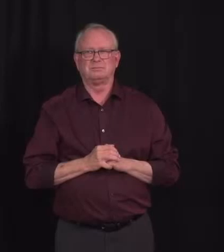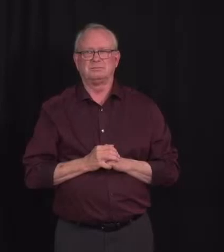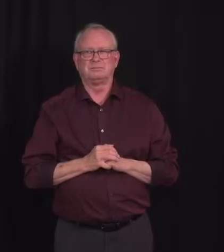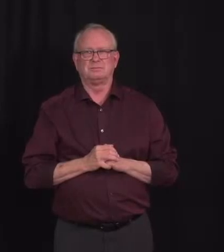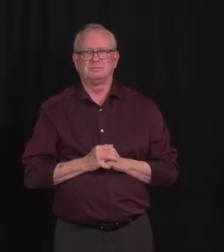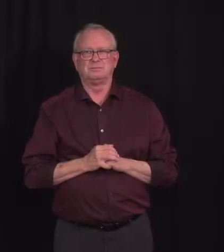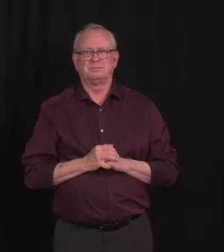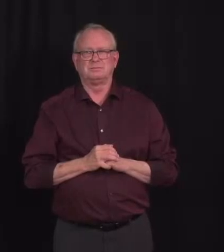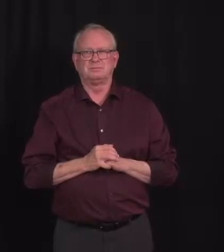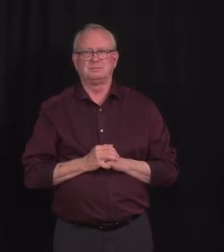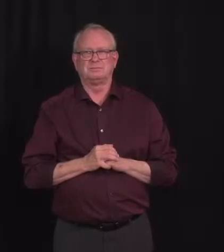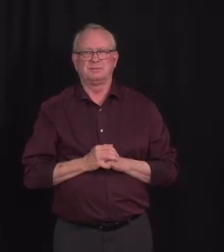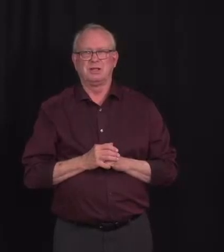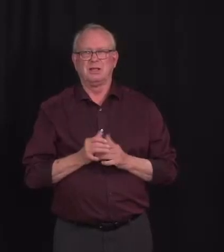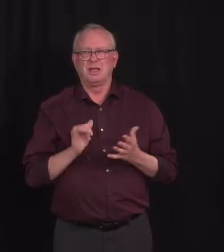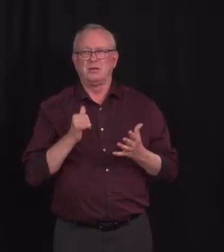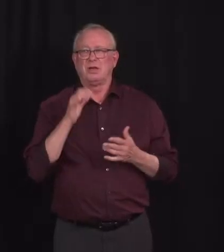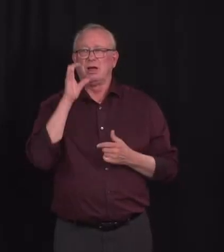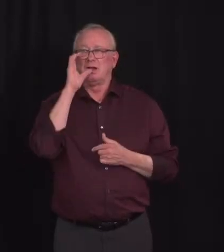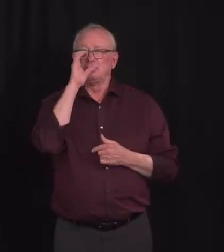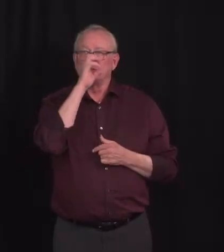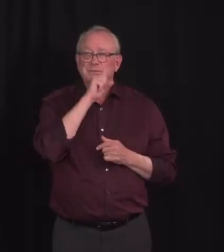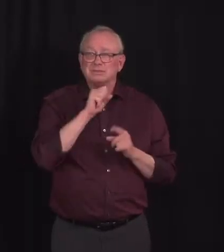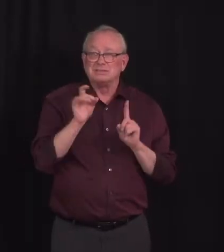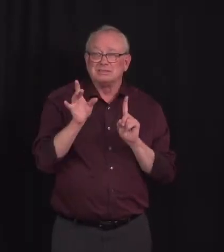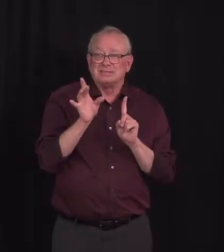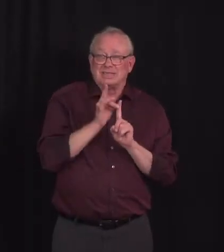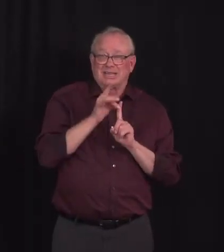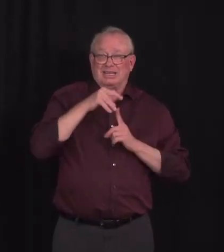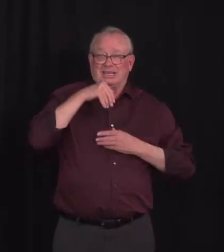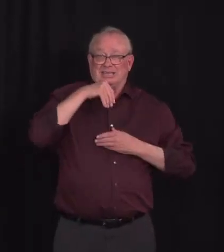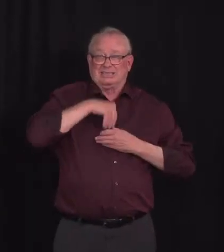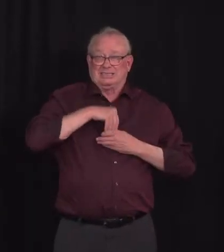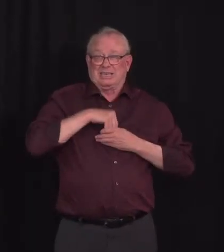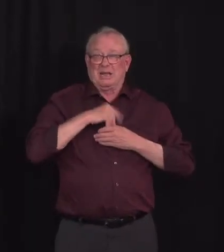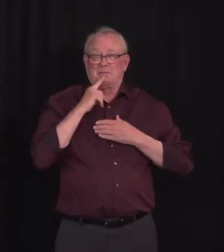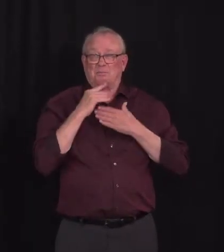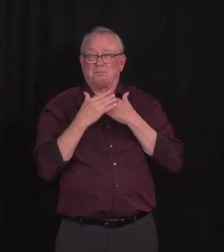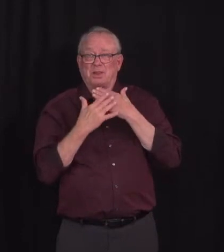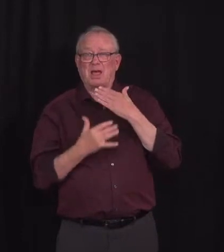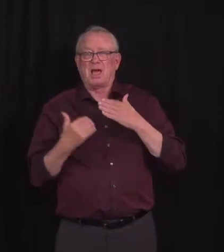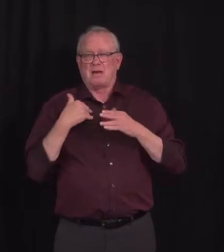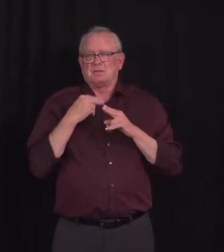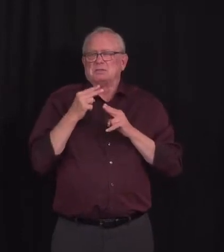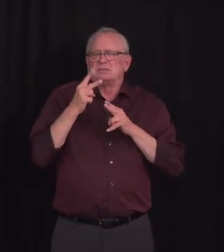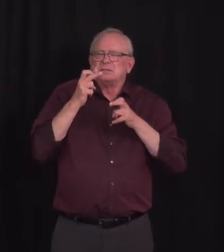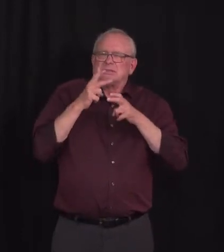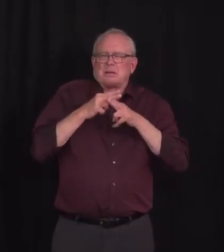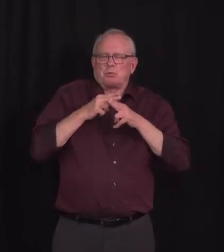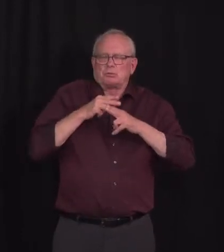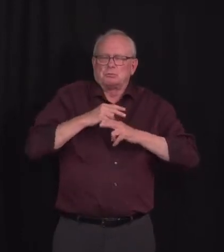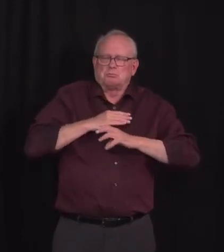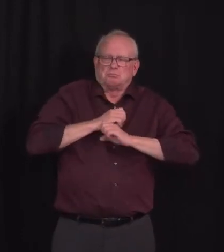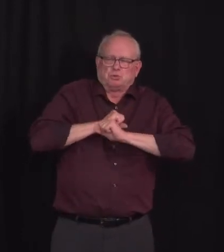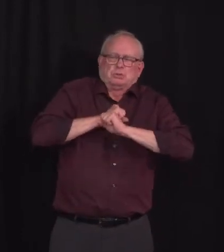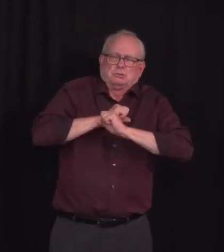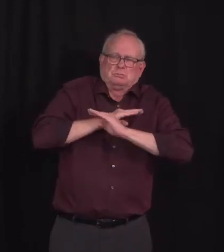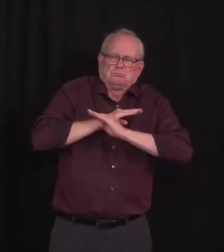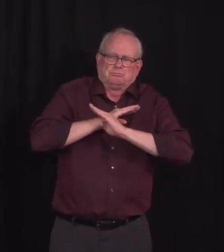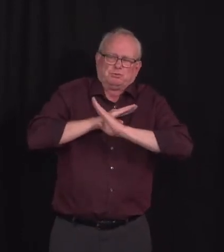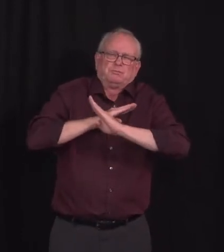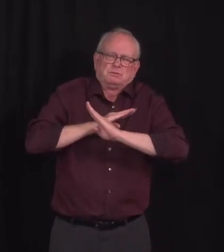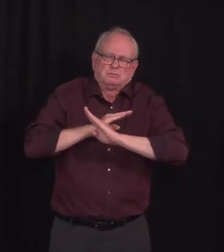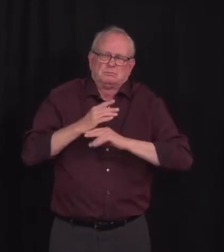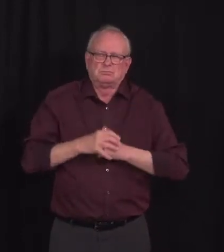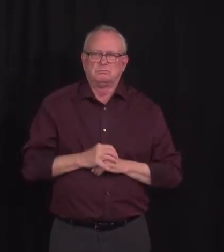level of protection. Julia, is there a follow-up question? Yes, thank you. The Edmonton Zone Medical Staff Association has